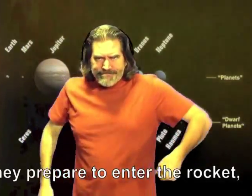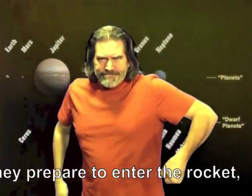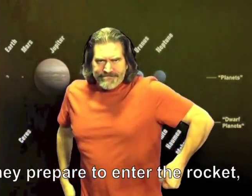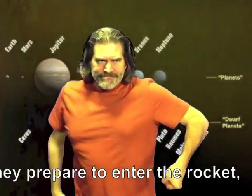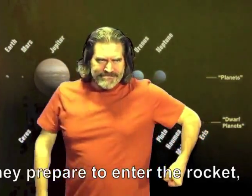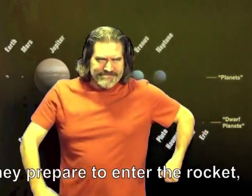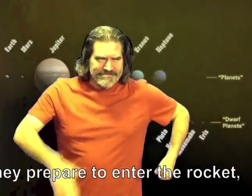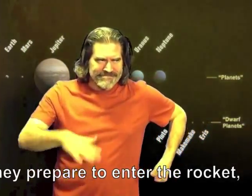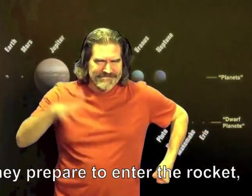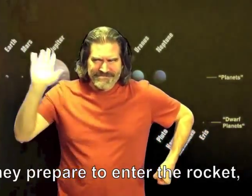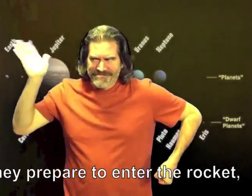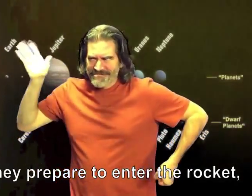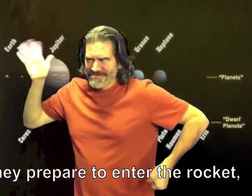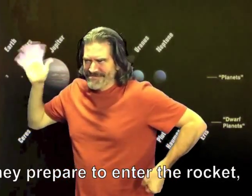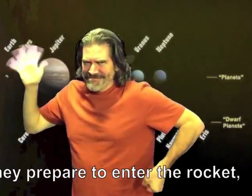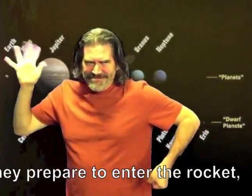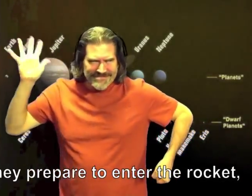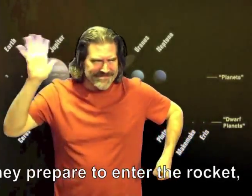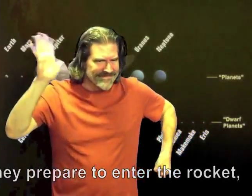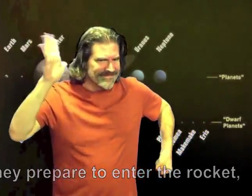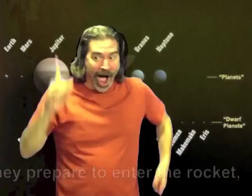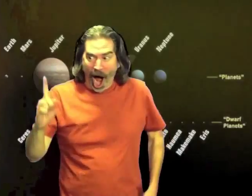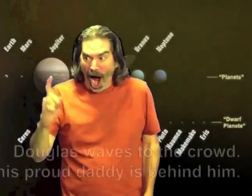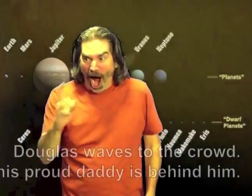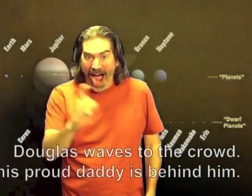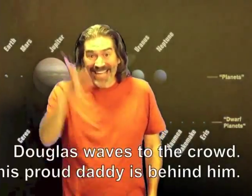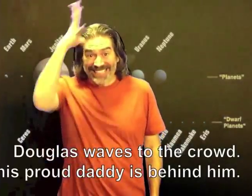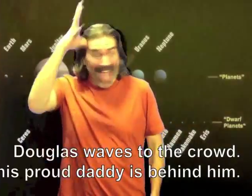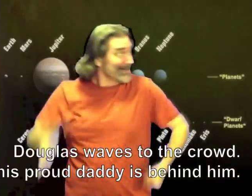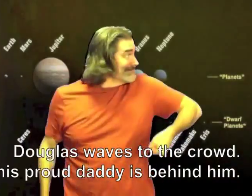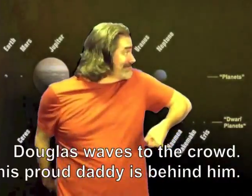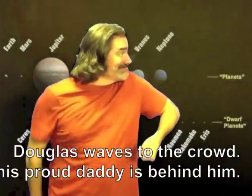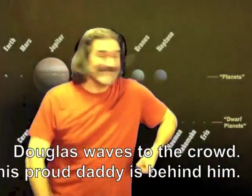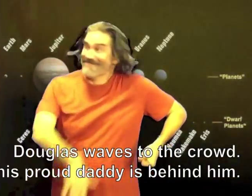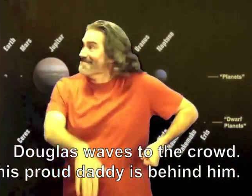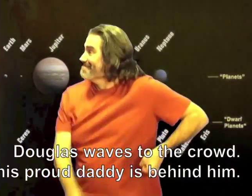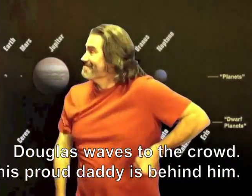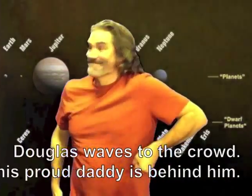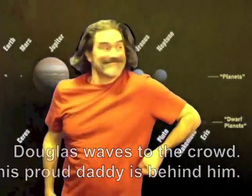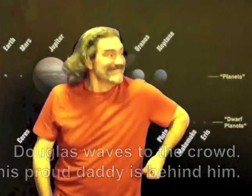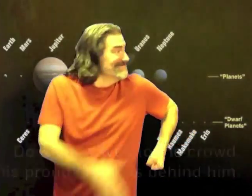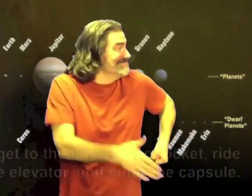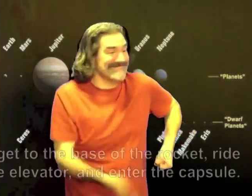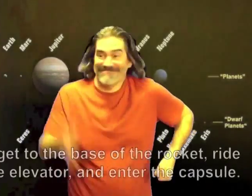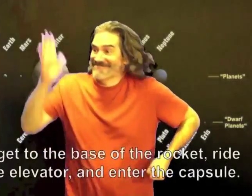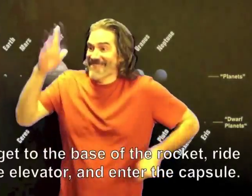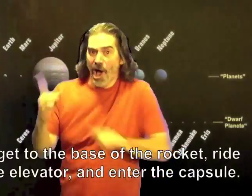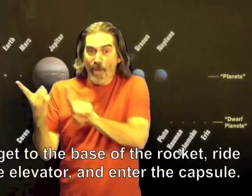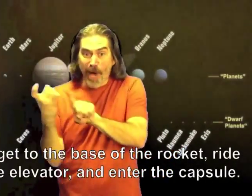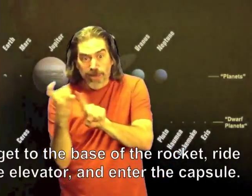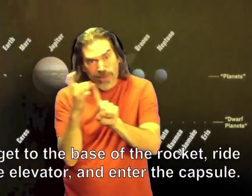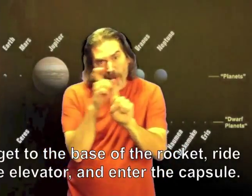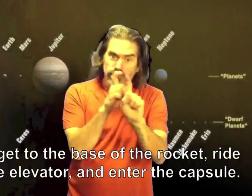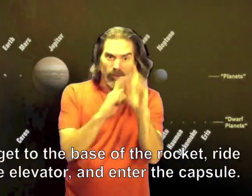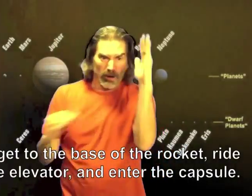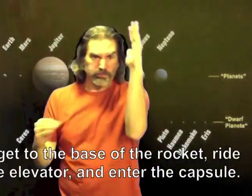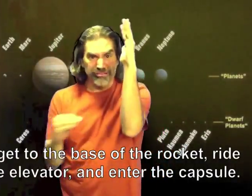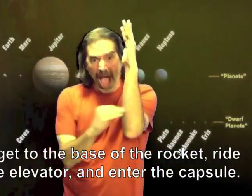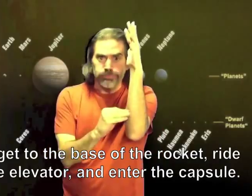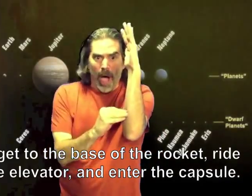too as they prepare to enter the rocket. Douglas waves to the crowd, and his proud daddy is right behind him. They get to